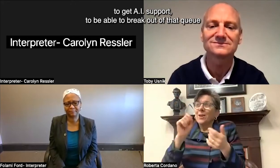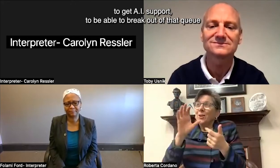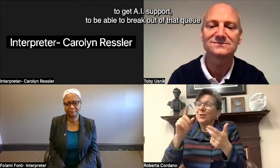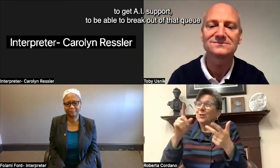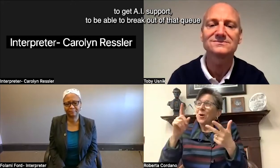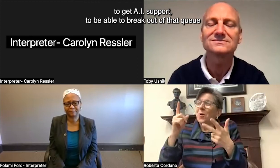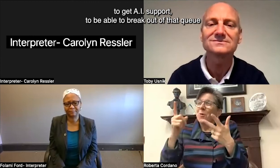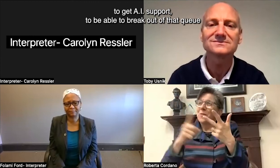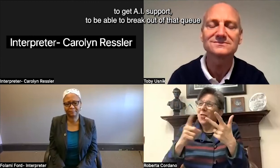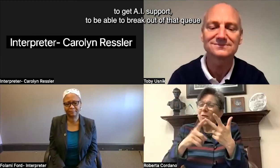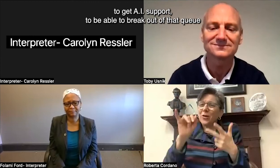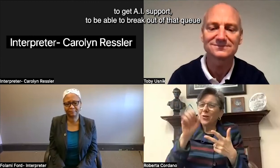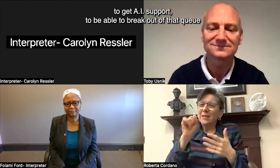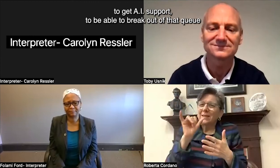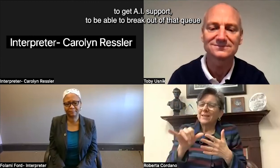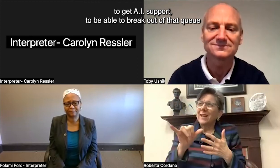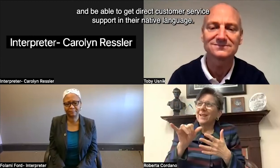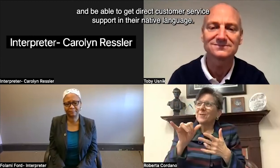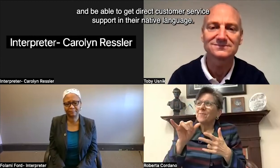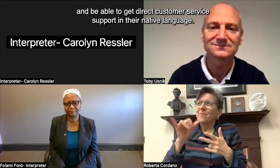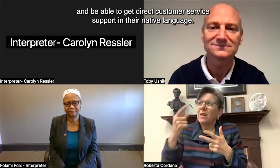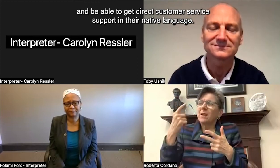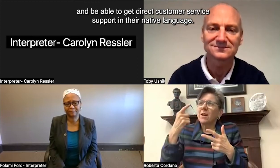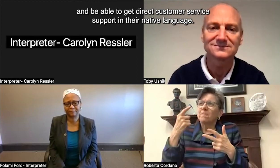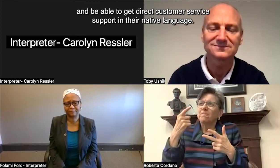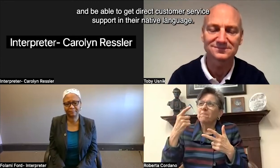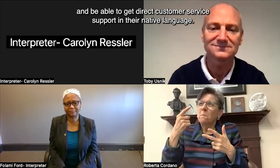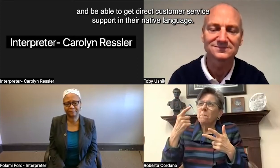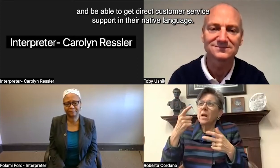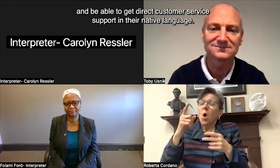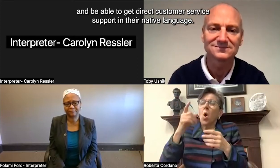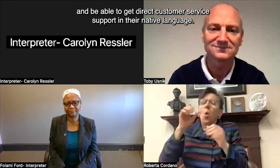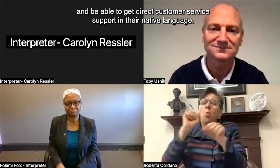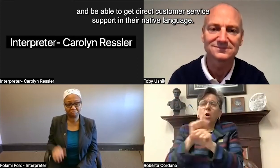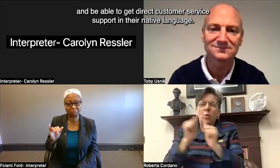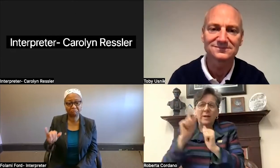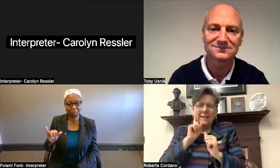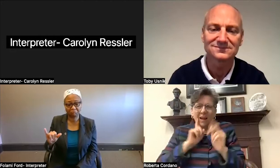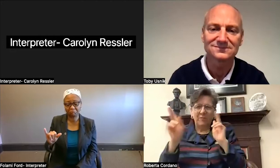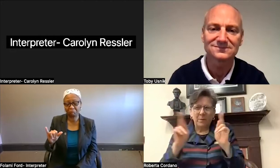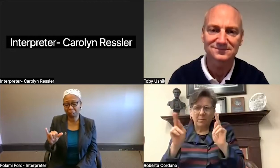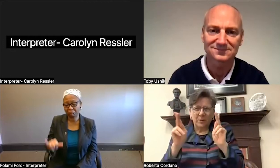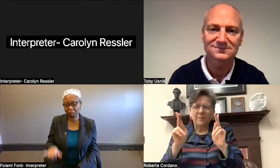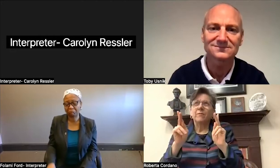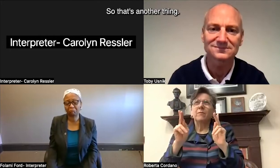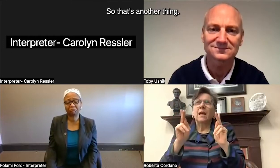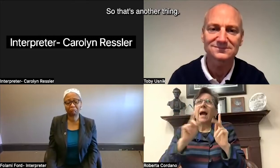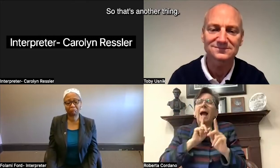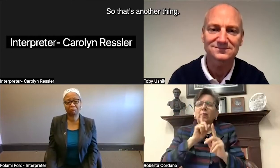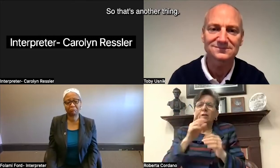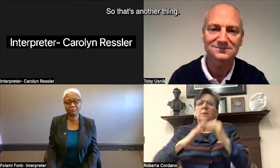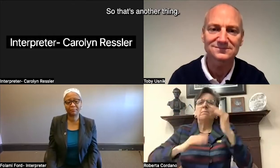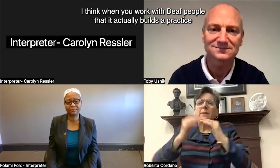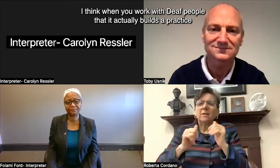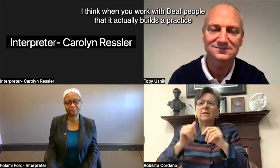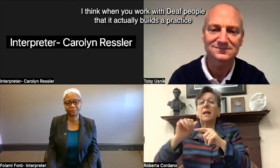break out of that queue and be able to get direct customer service support in their native language. So, that's another thing. I think when you work